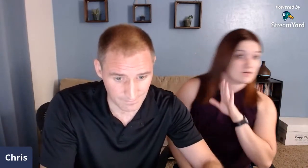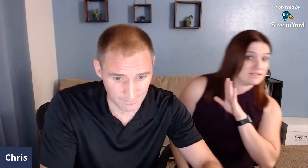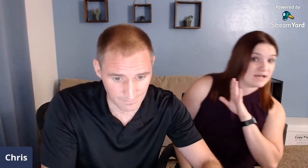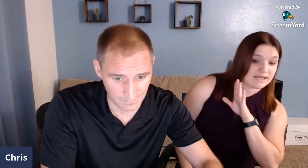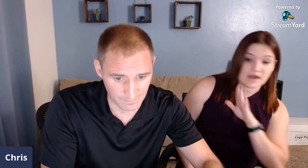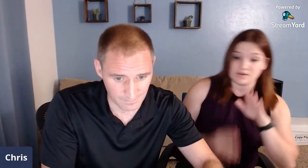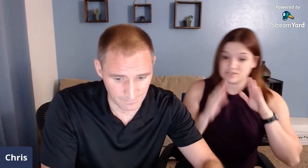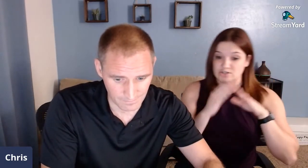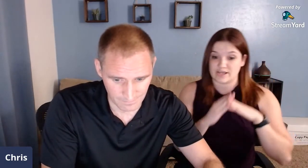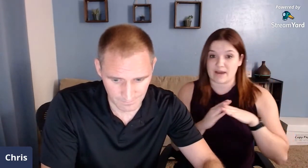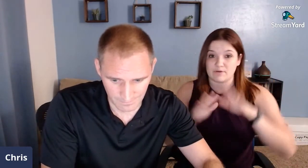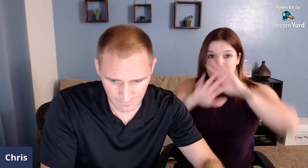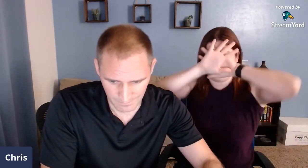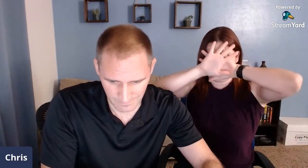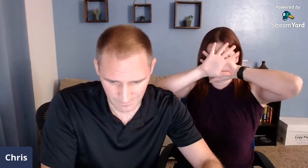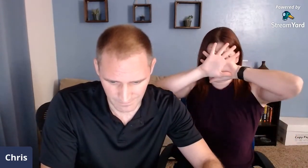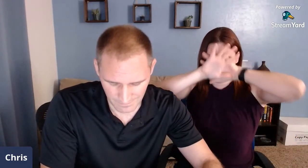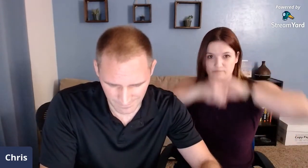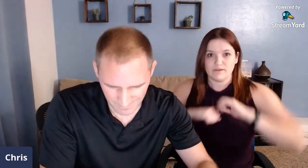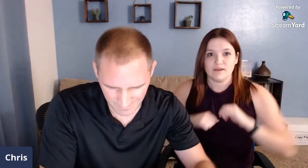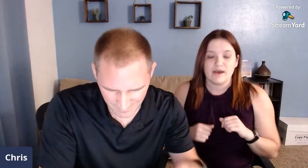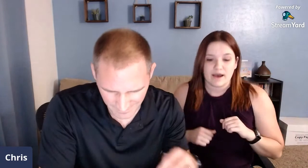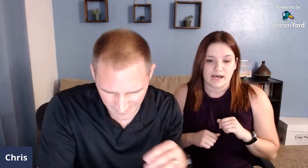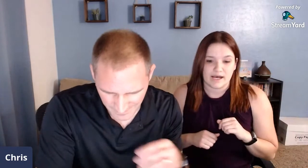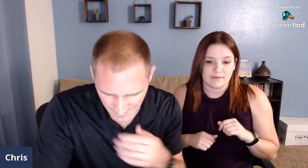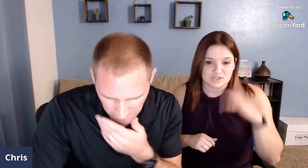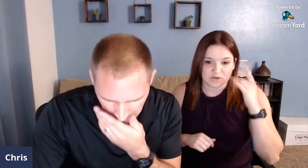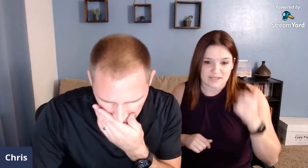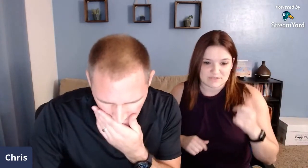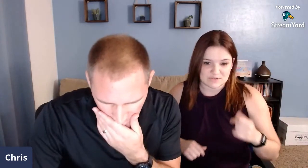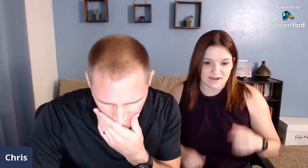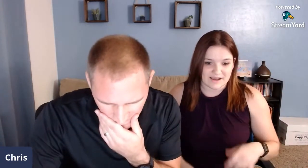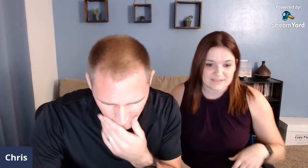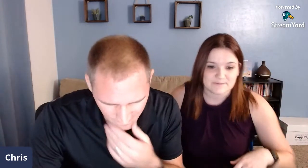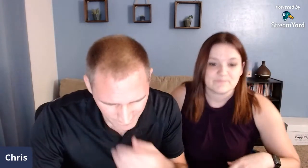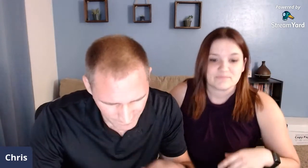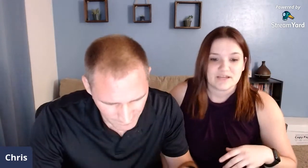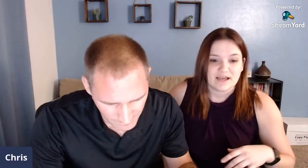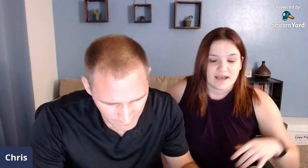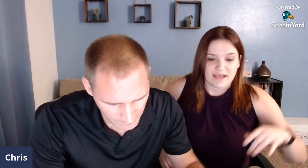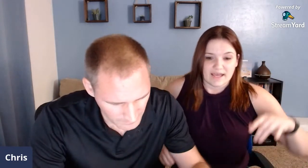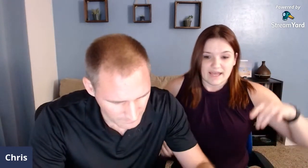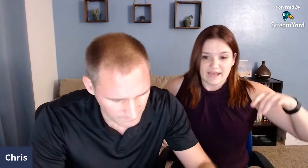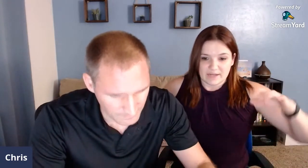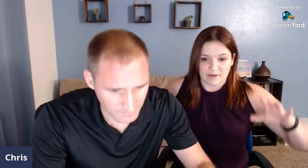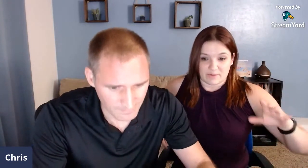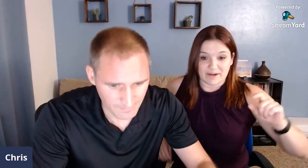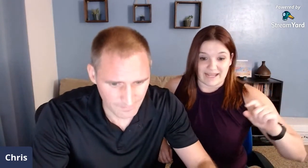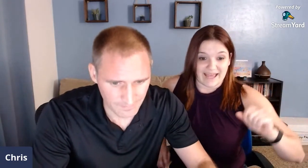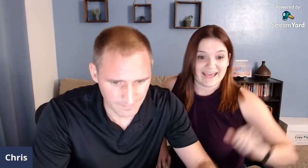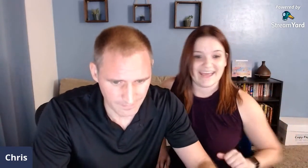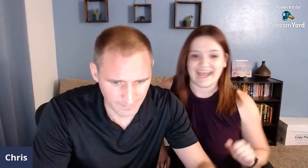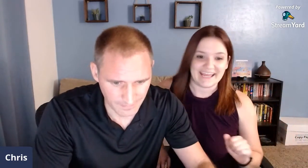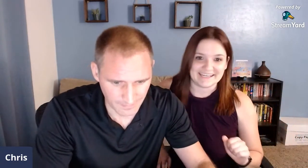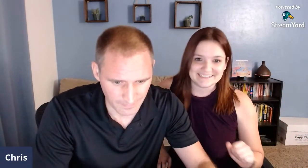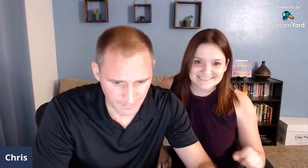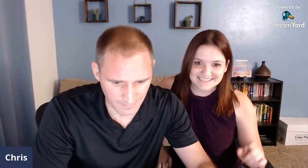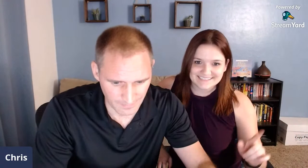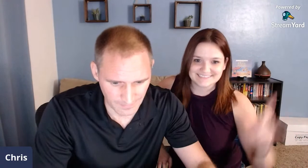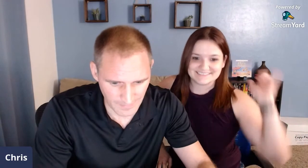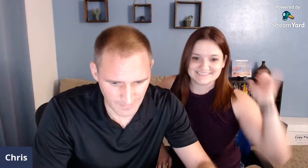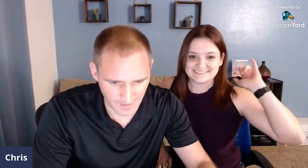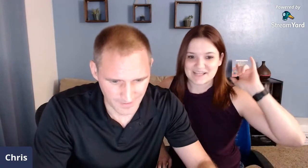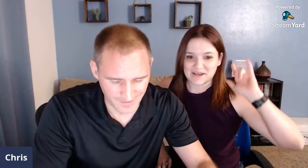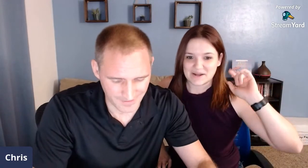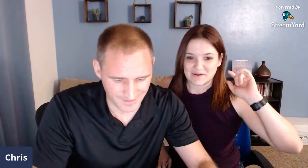the picture, you can duck out. You can turn your camera off. You can be like, no. It's totally up to you guys. Here we go. Ready. And.